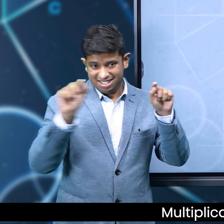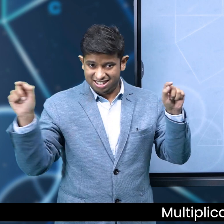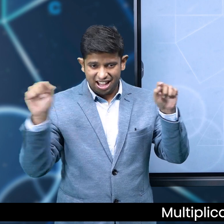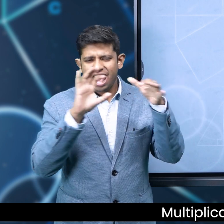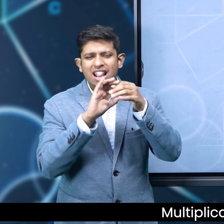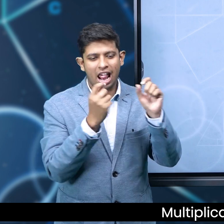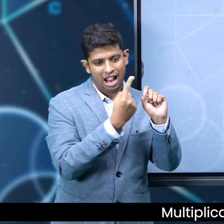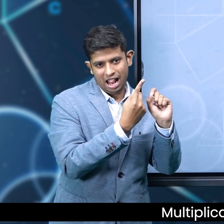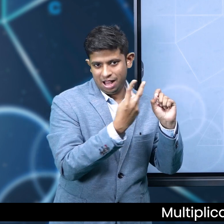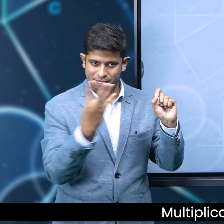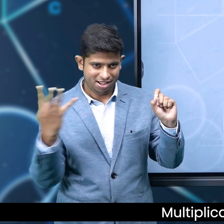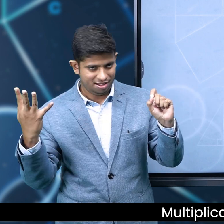Multiplication on the number line.